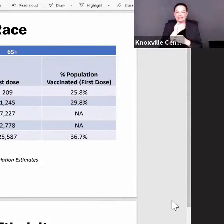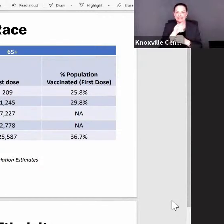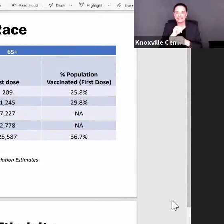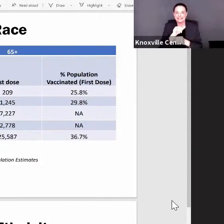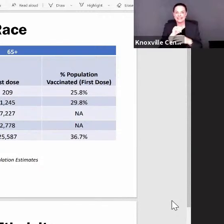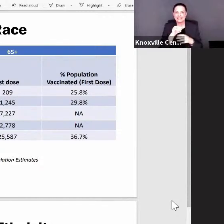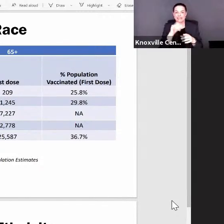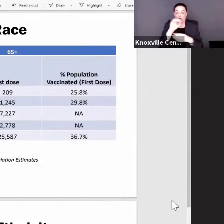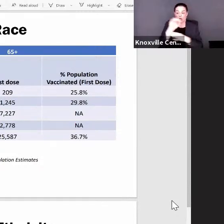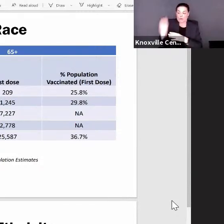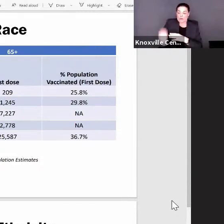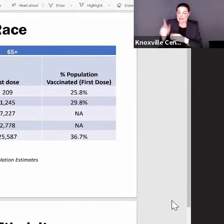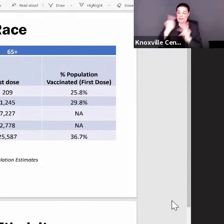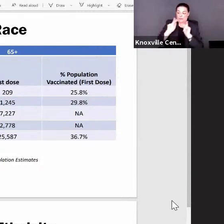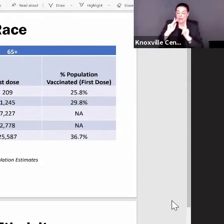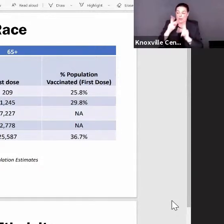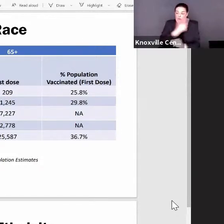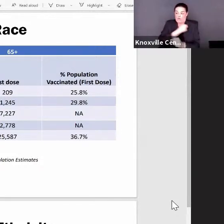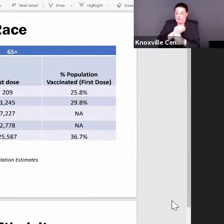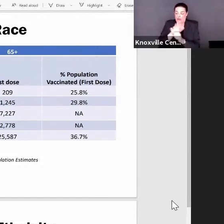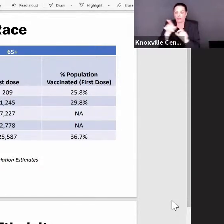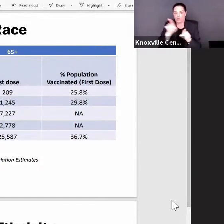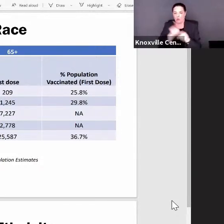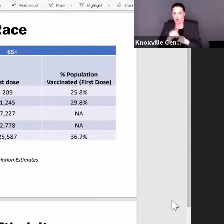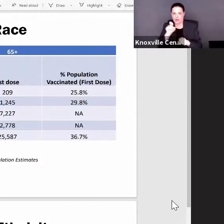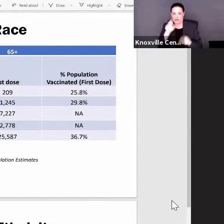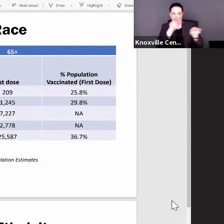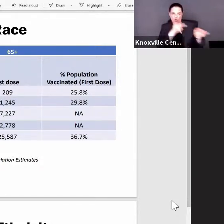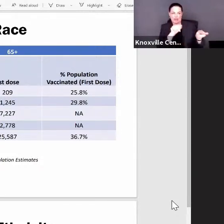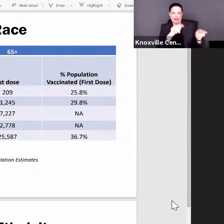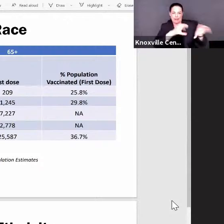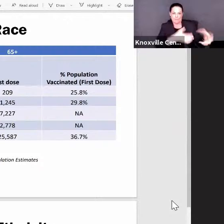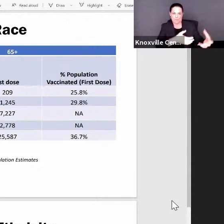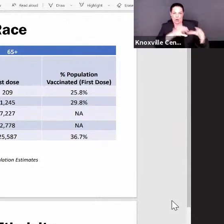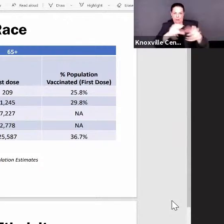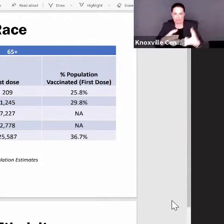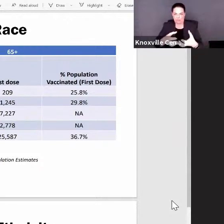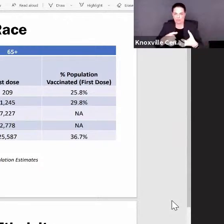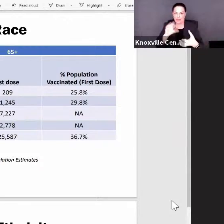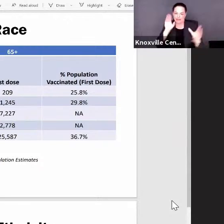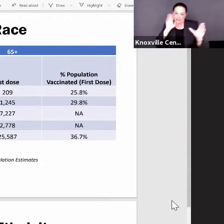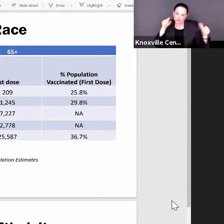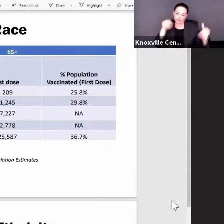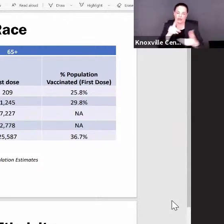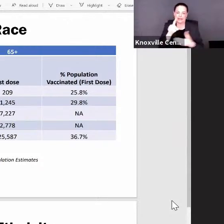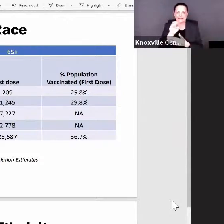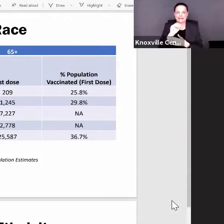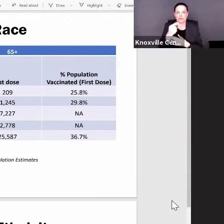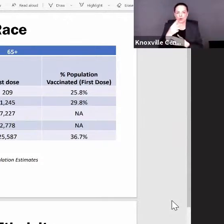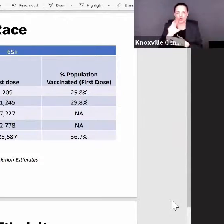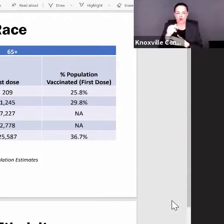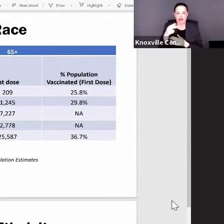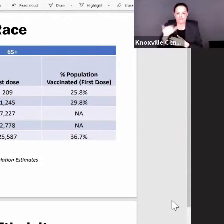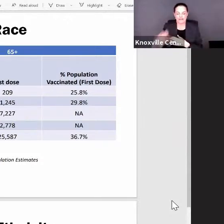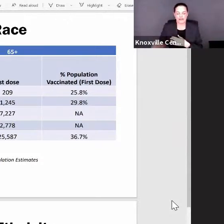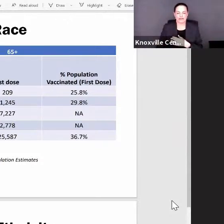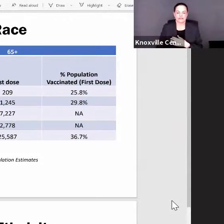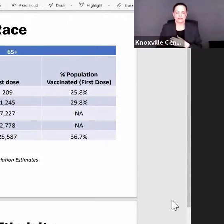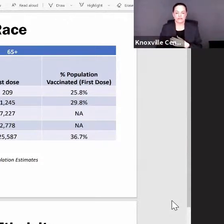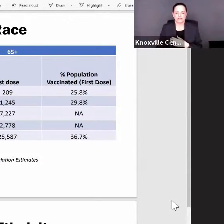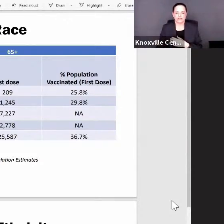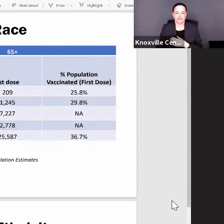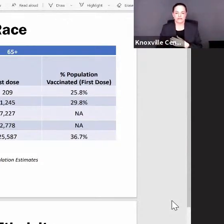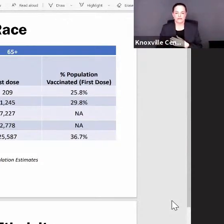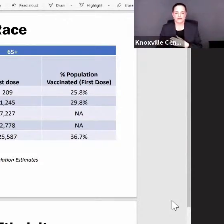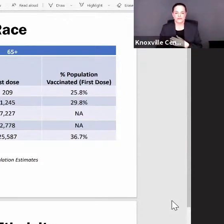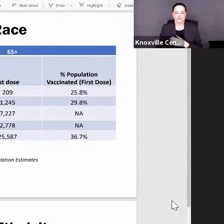at percentage of folks vaccinated, you also have to look at the population and the target demographics. That's what we're